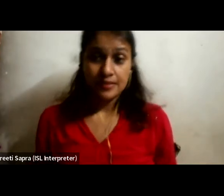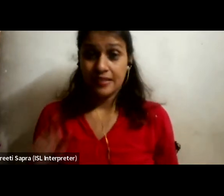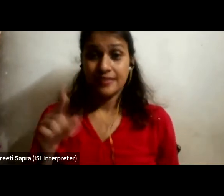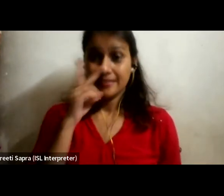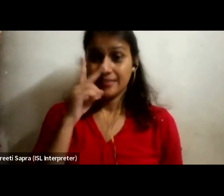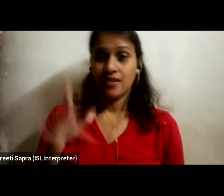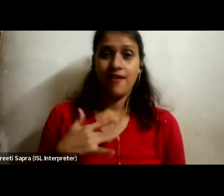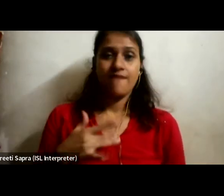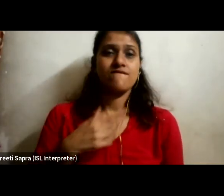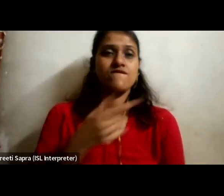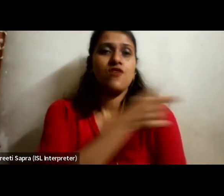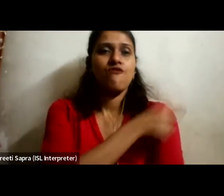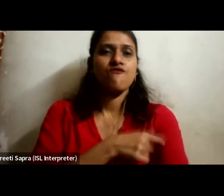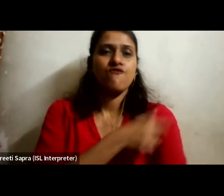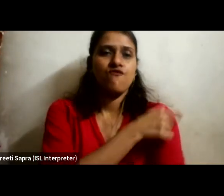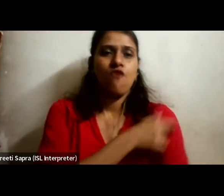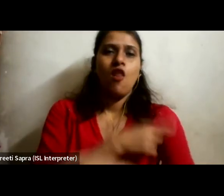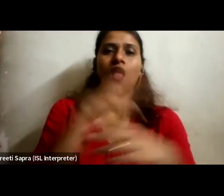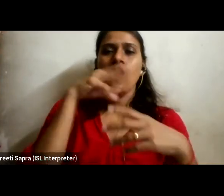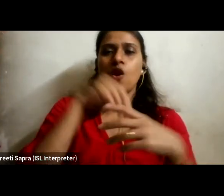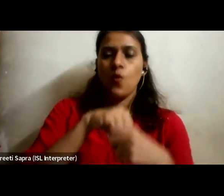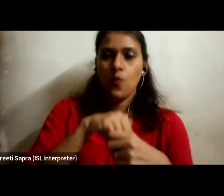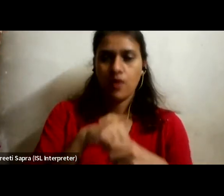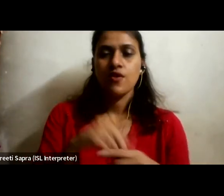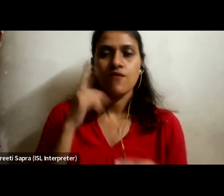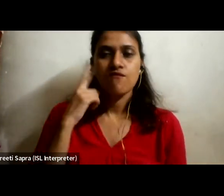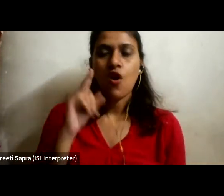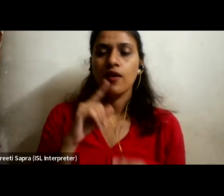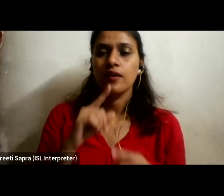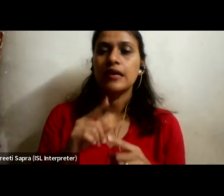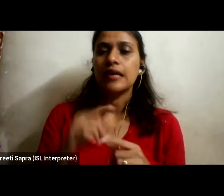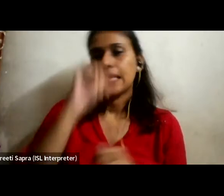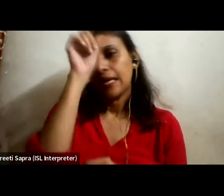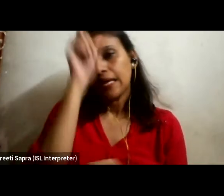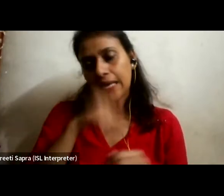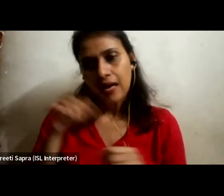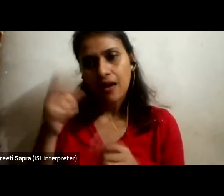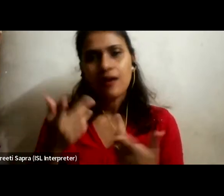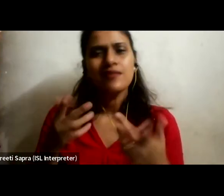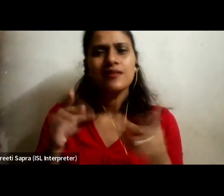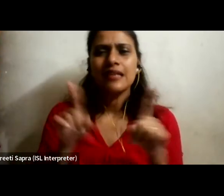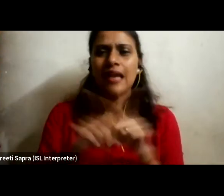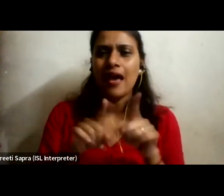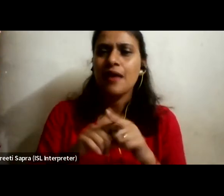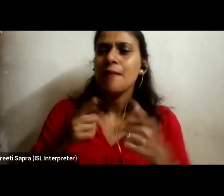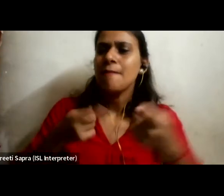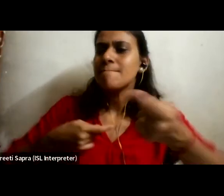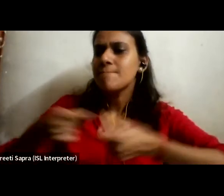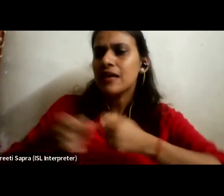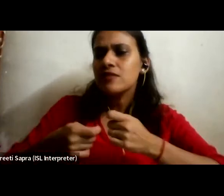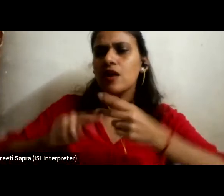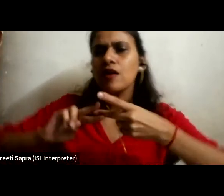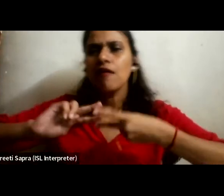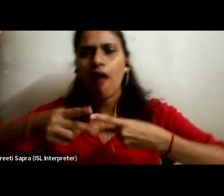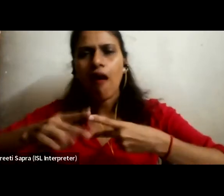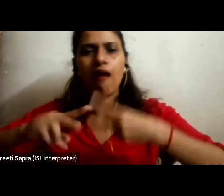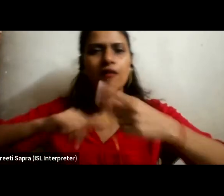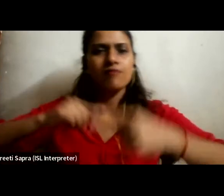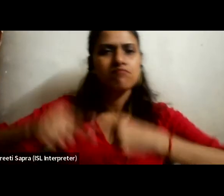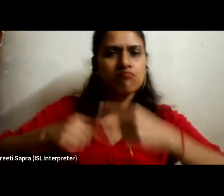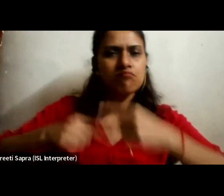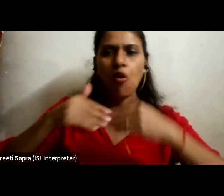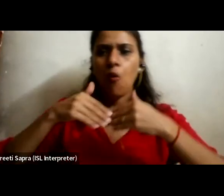voluntary efforts of AI companies, including development and operation of AI systems in their business transactions, and development of a